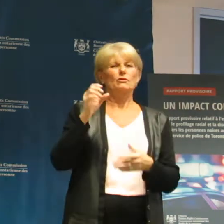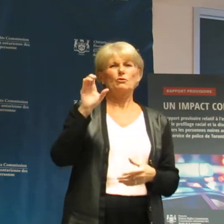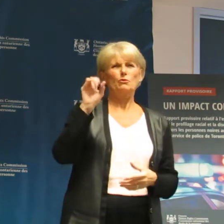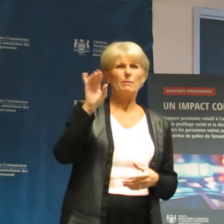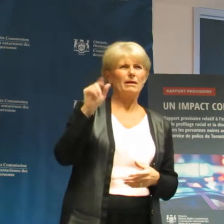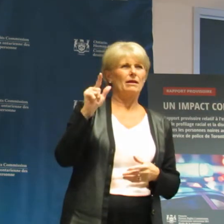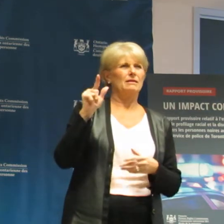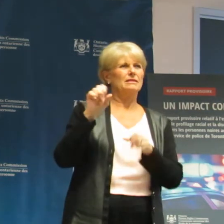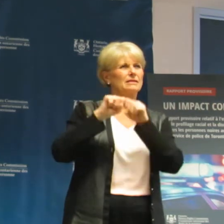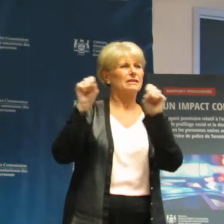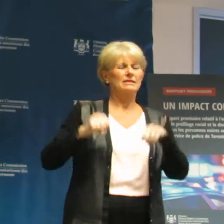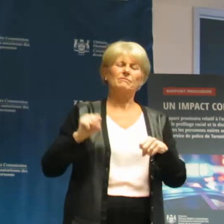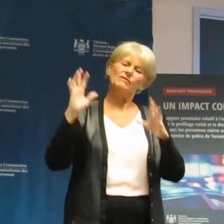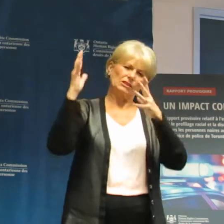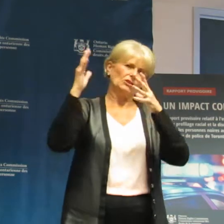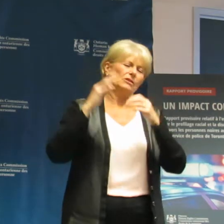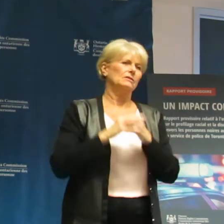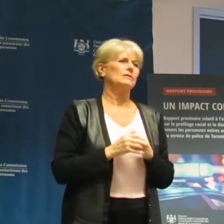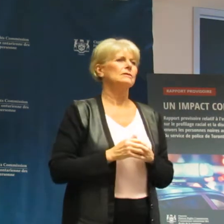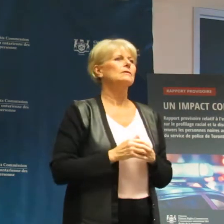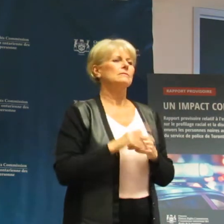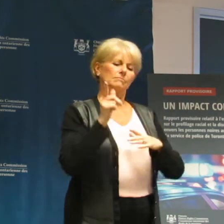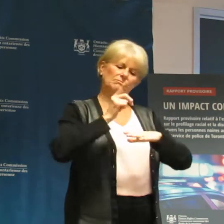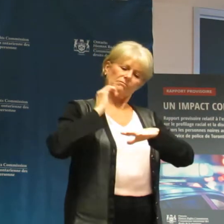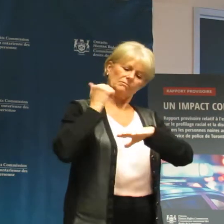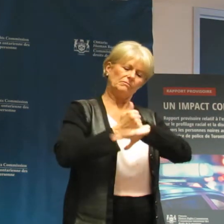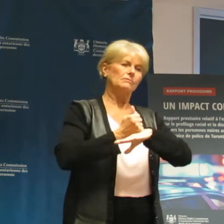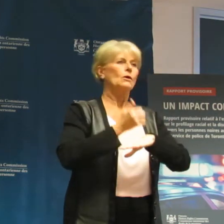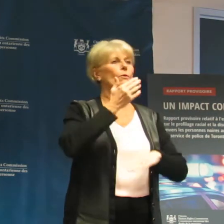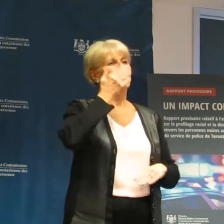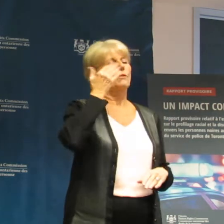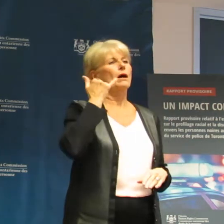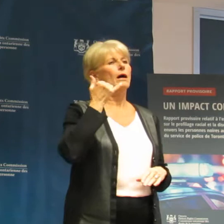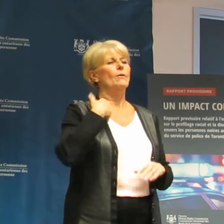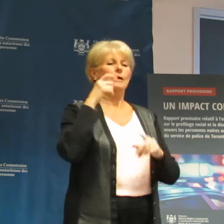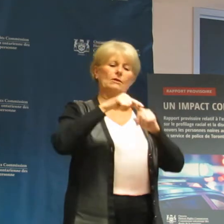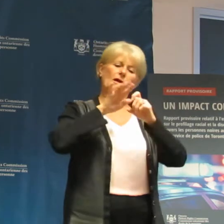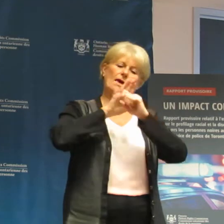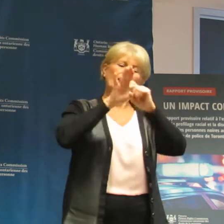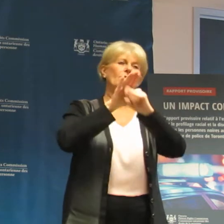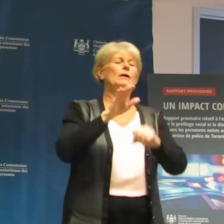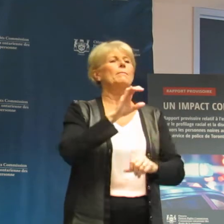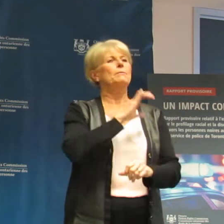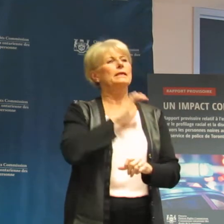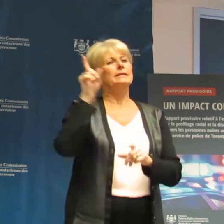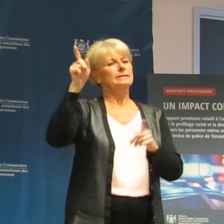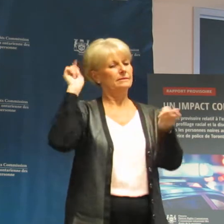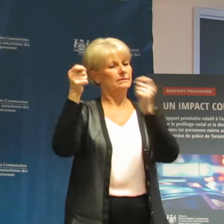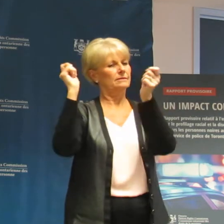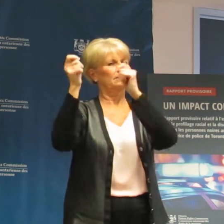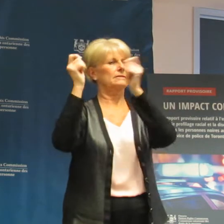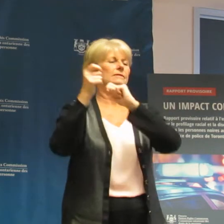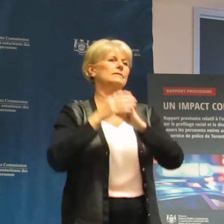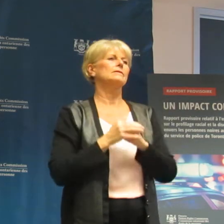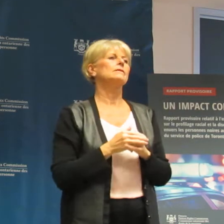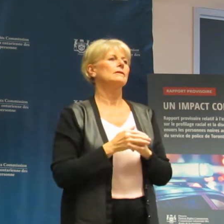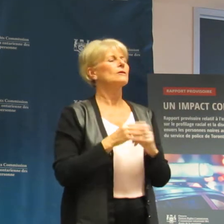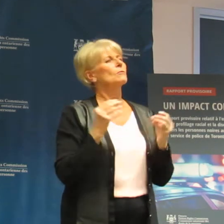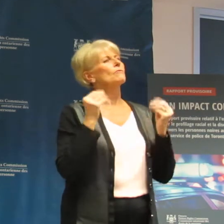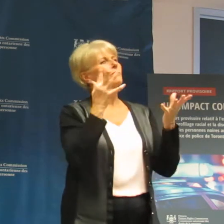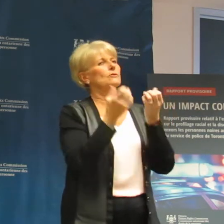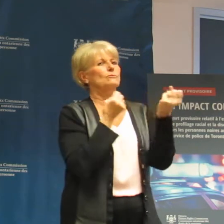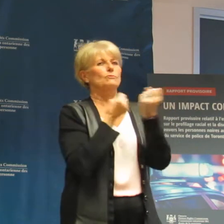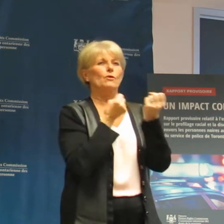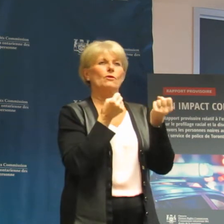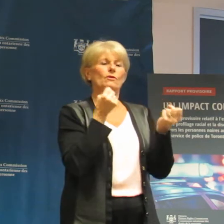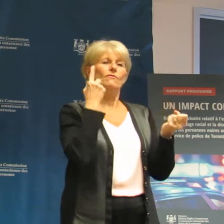criminal justice system. It was formed particularly to advocate for police reforms and to provide